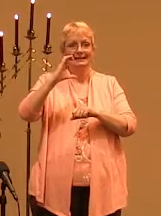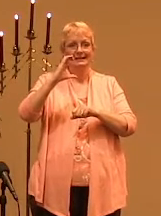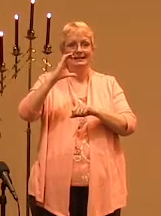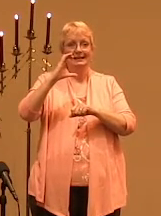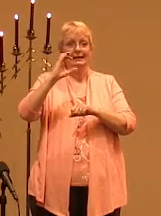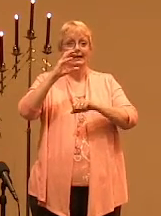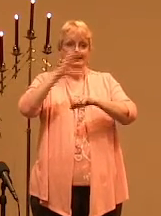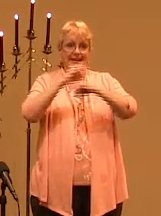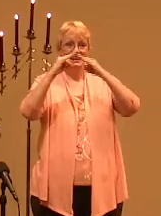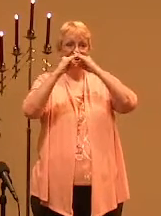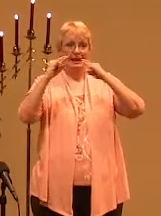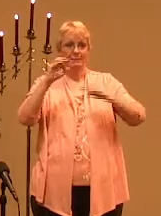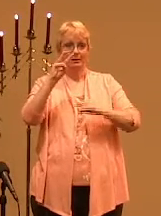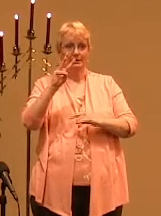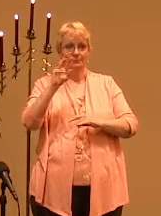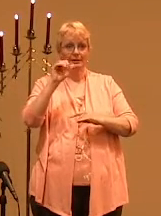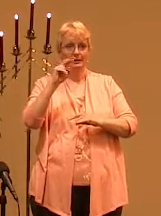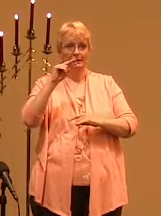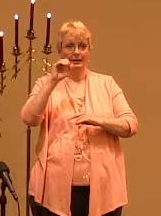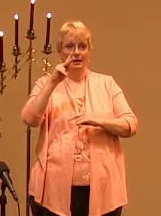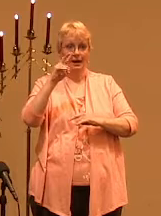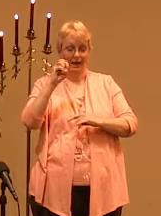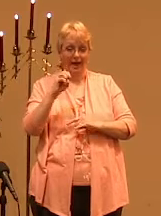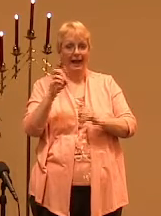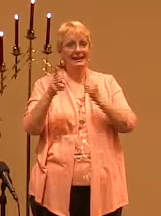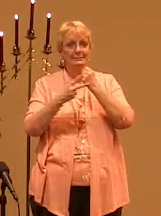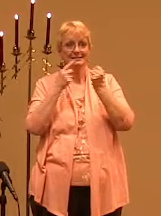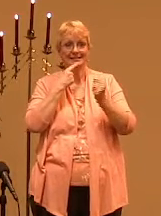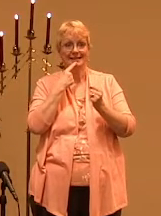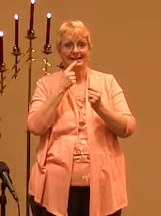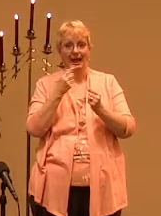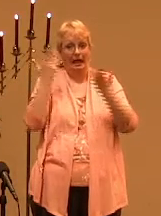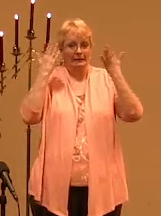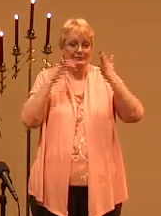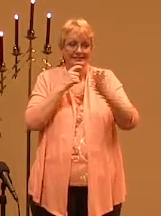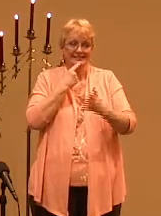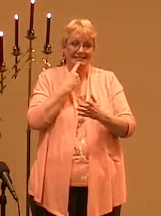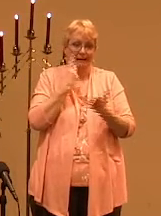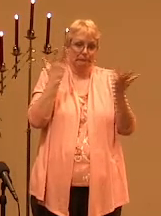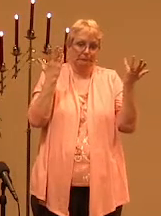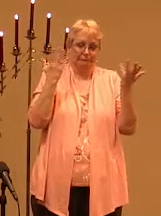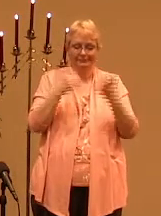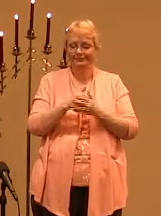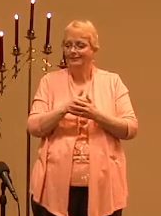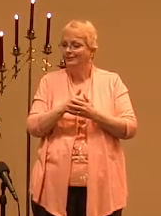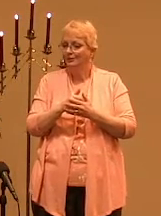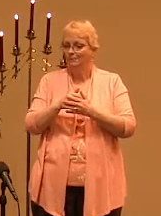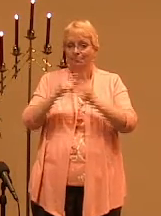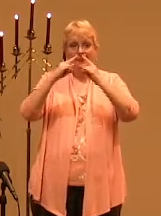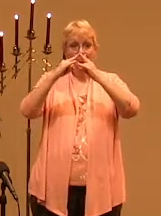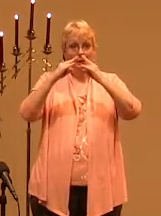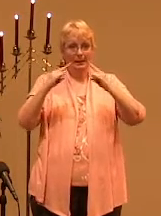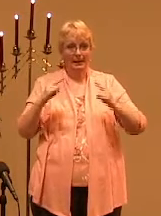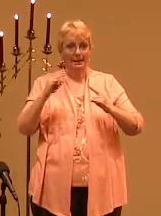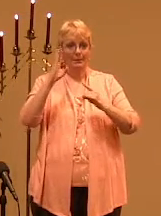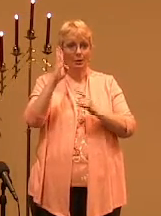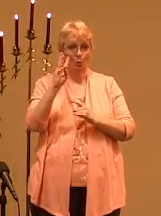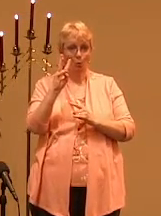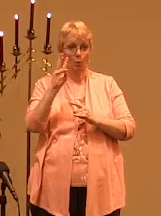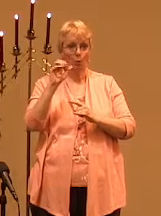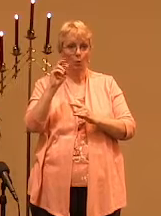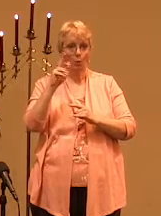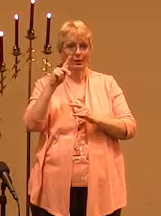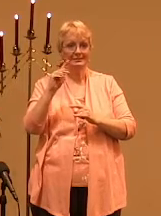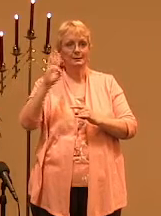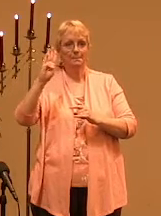I think that's how you say it. That's how I say it. I keep saying it like that, so that's how we're going to say it. So Camp Wanaki is in Beach City,